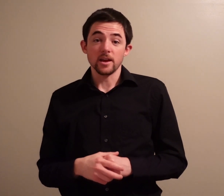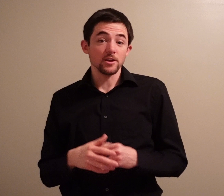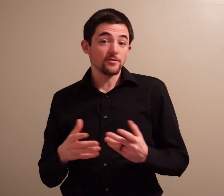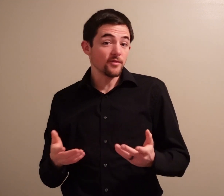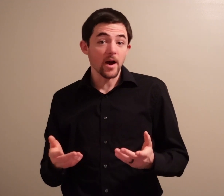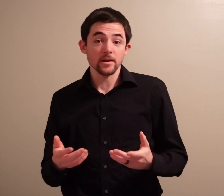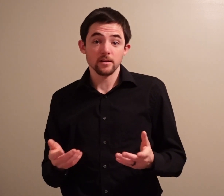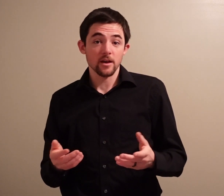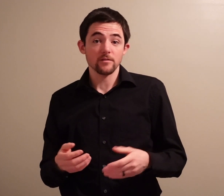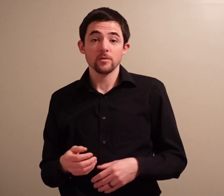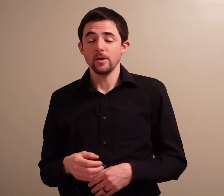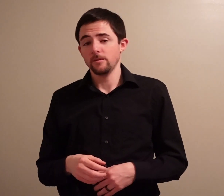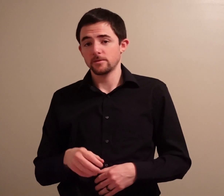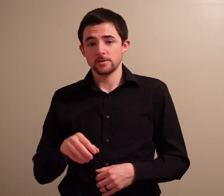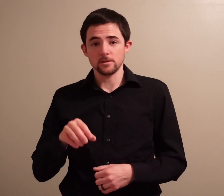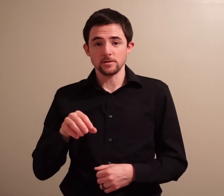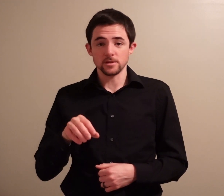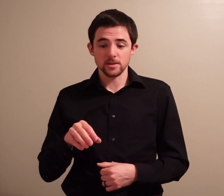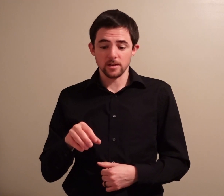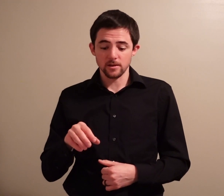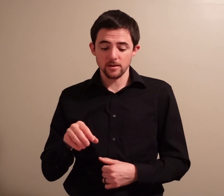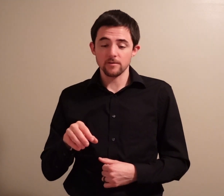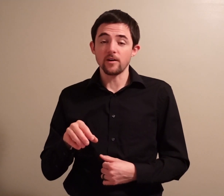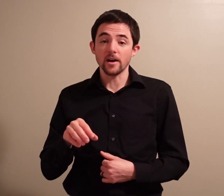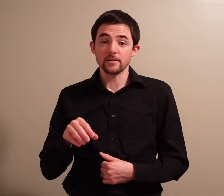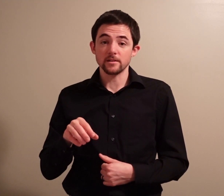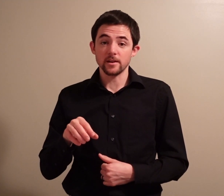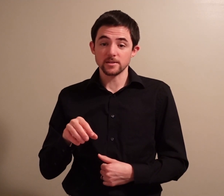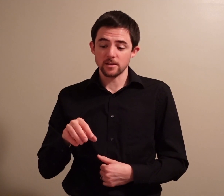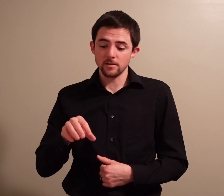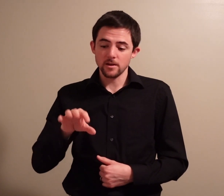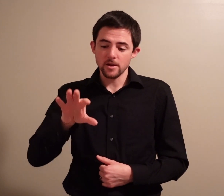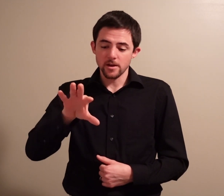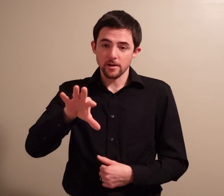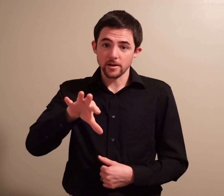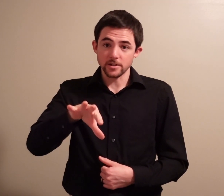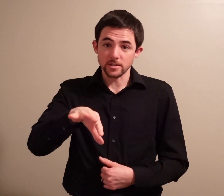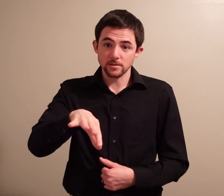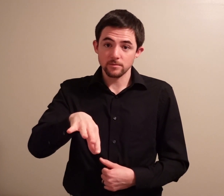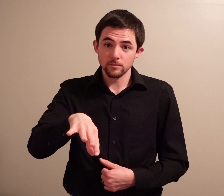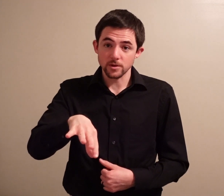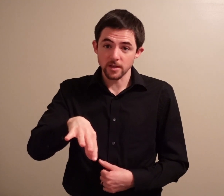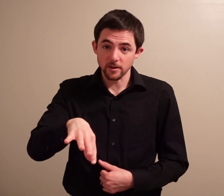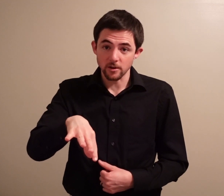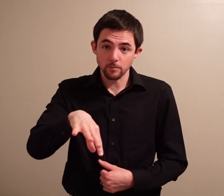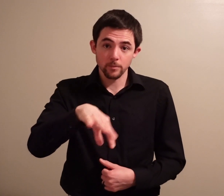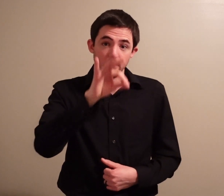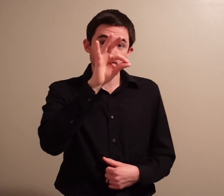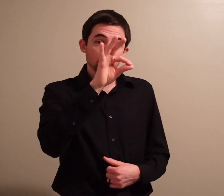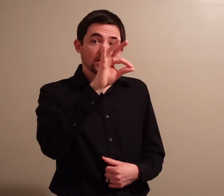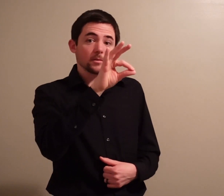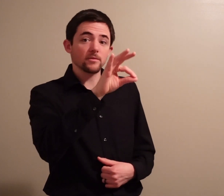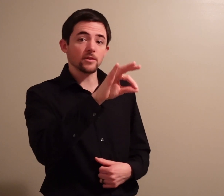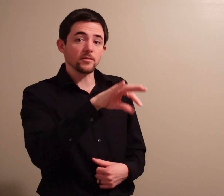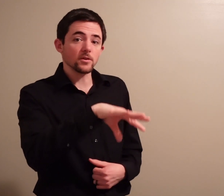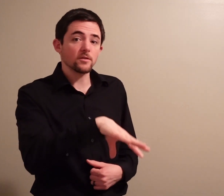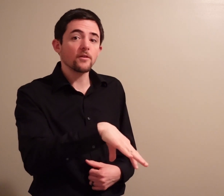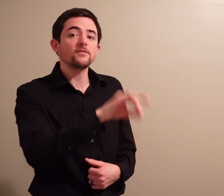you find that for me? So to say find in ASL, you're going to just pretend like you're picking something up in front of you.